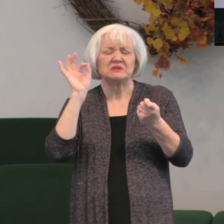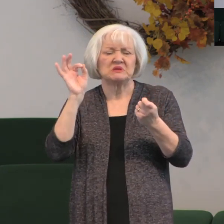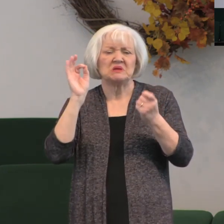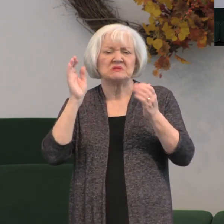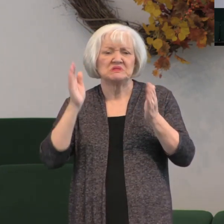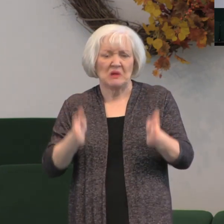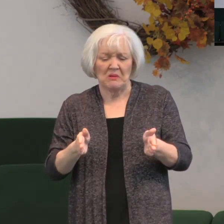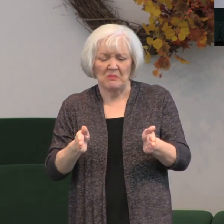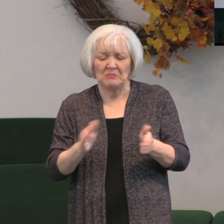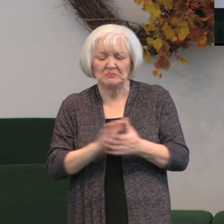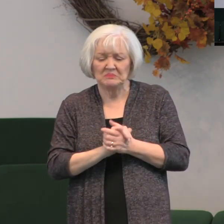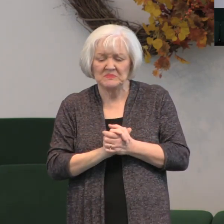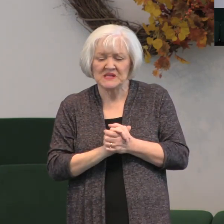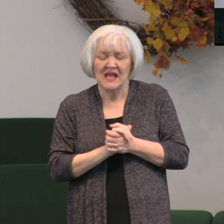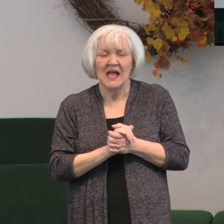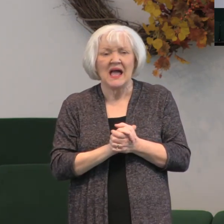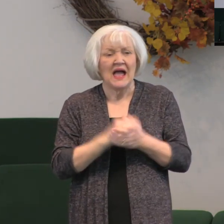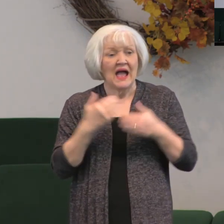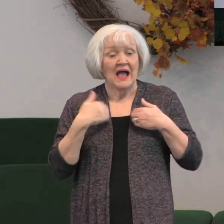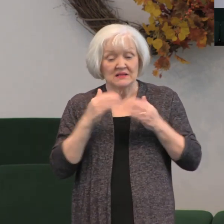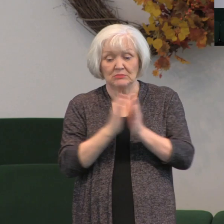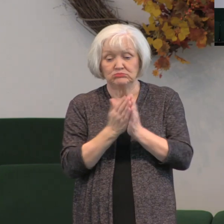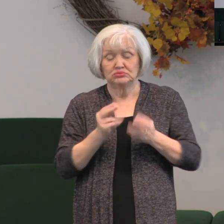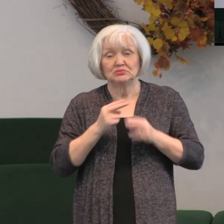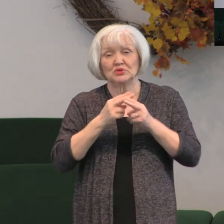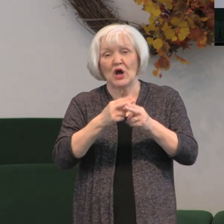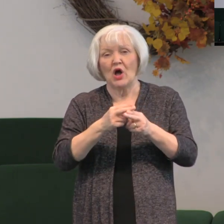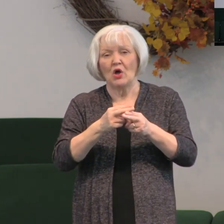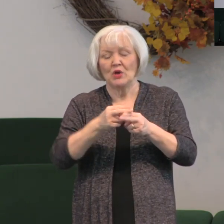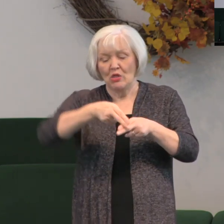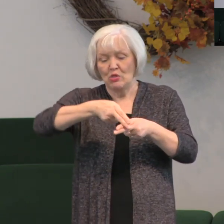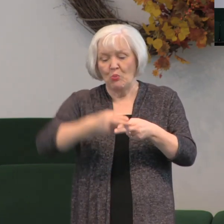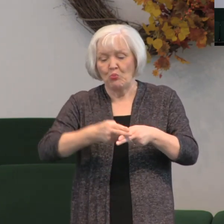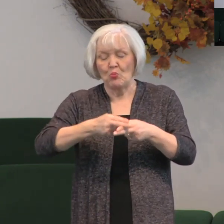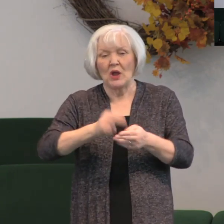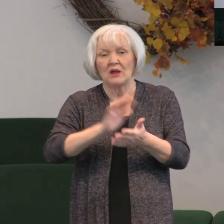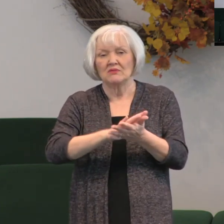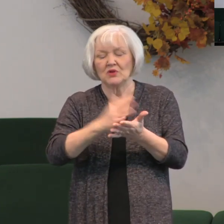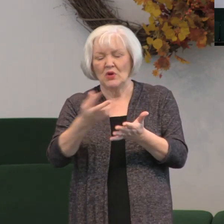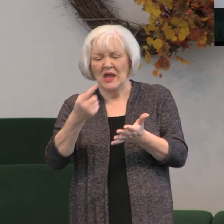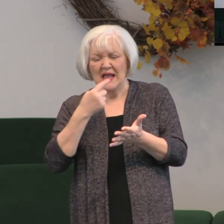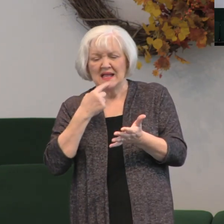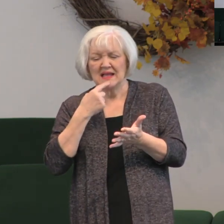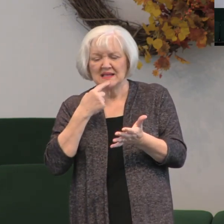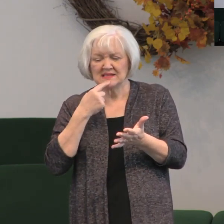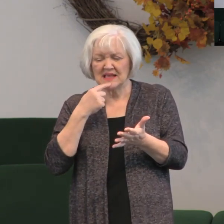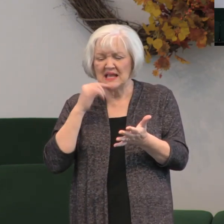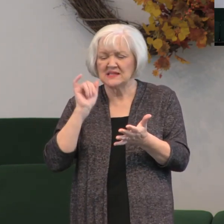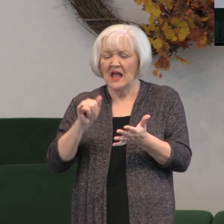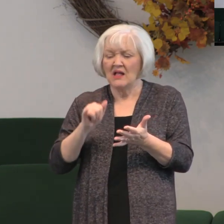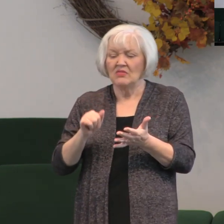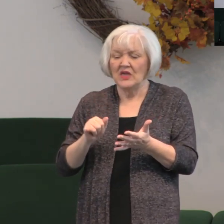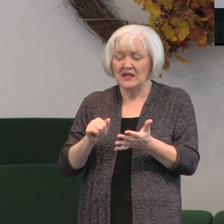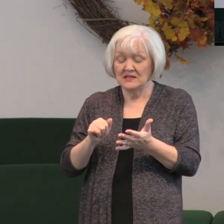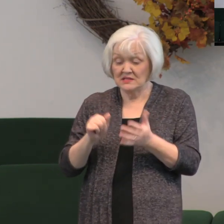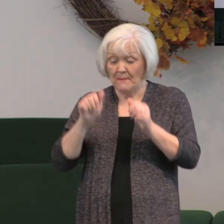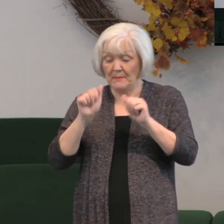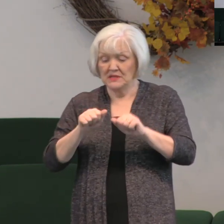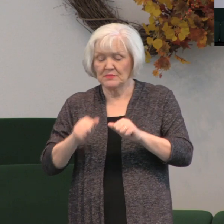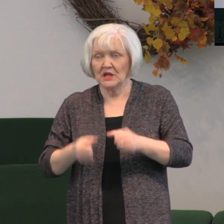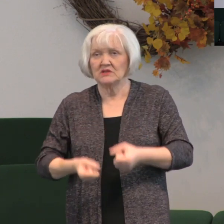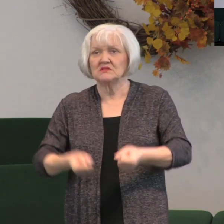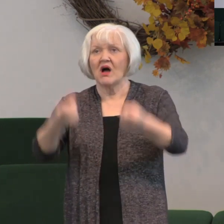compiled into a book called The Weight of Glory. He says it is in light of these overwhelming possibilities it is with the awe